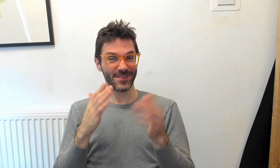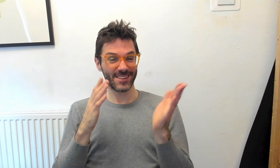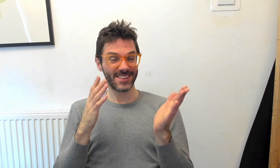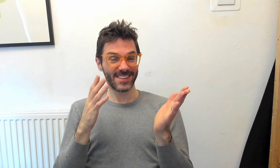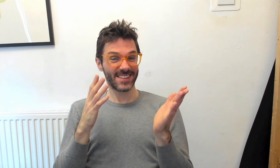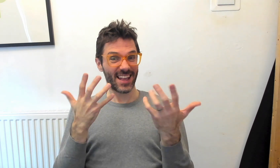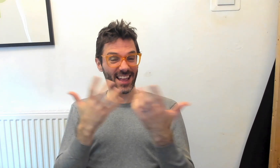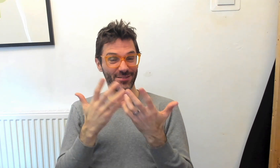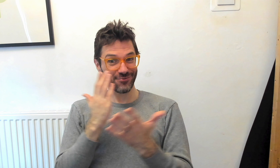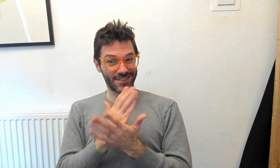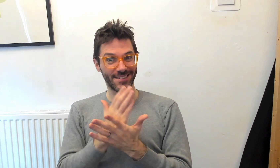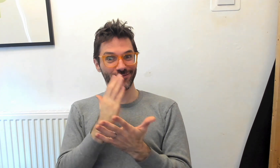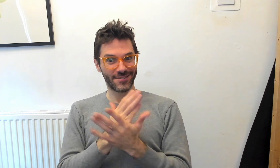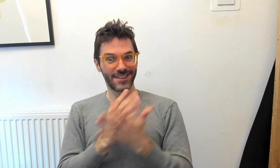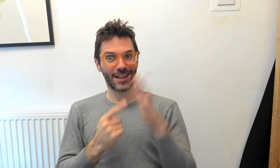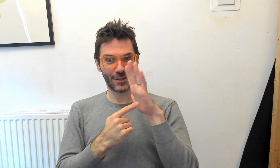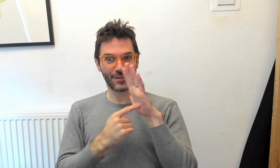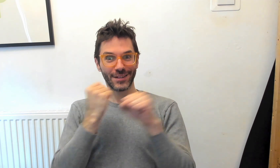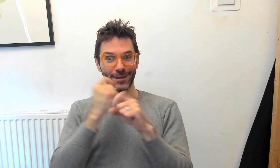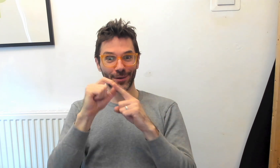And that's how crucial they are.